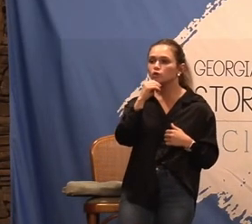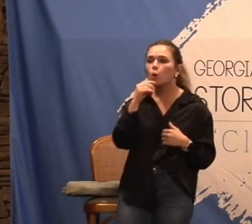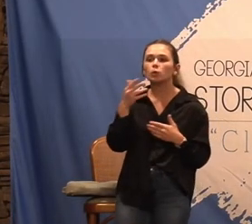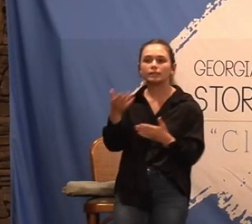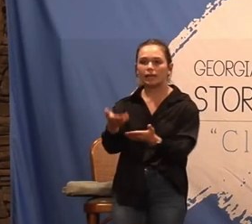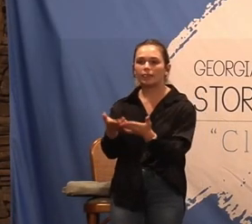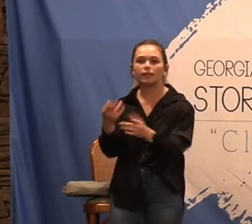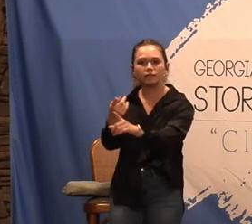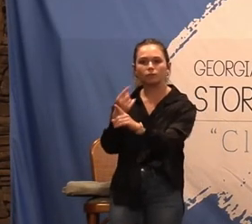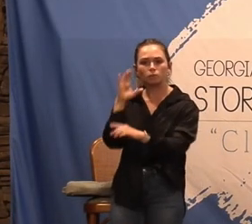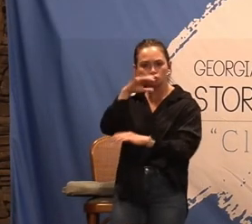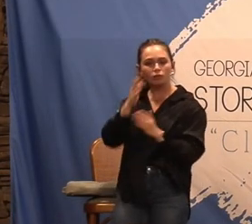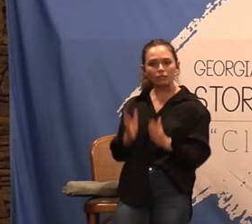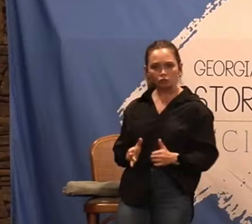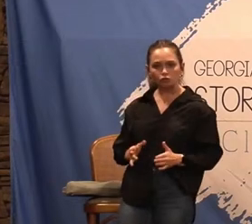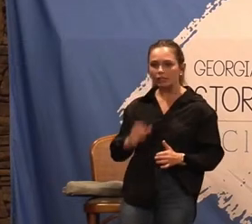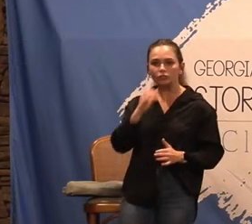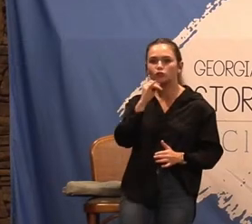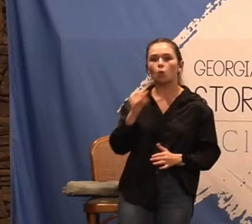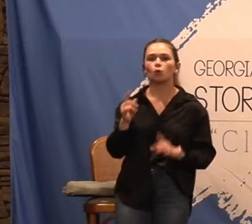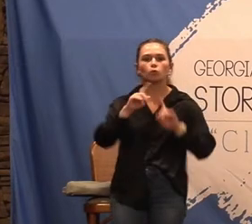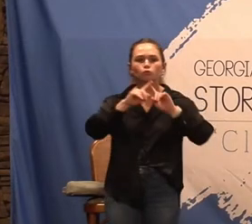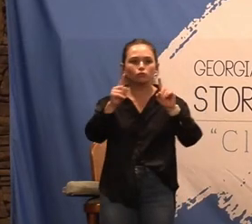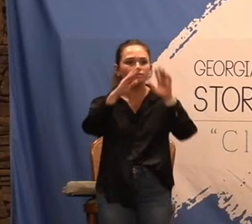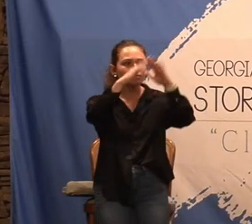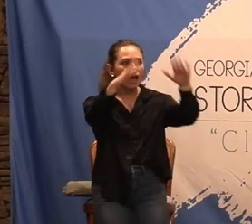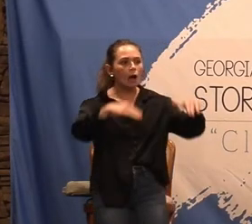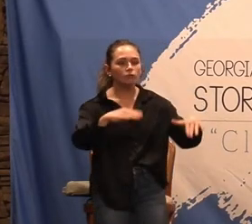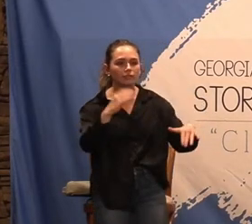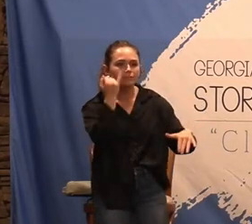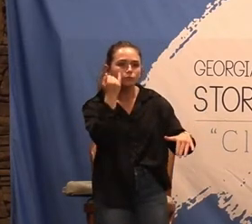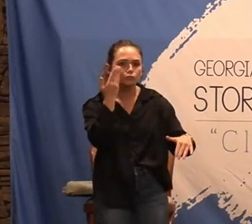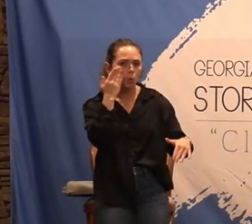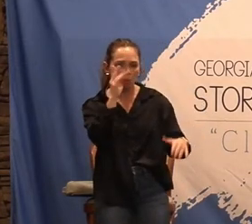from strangers and not to go to strangers' houses.